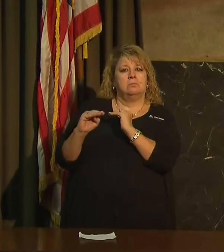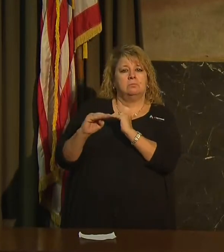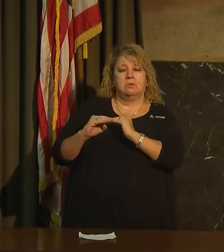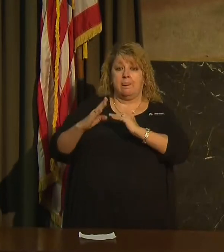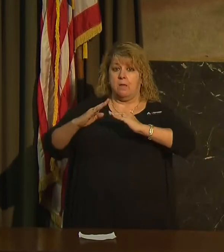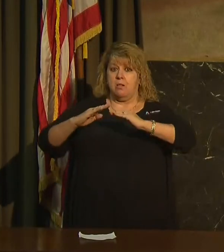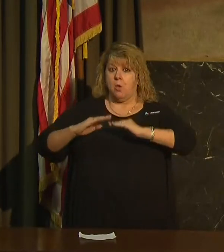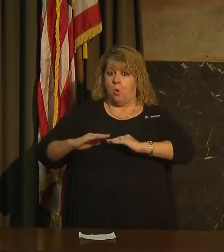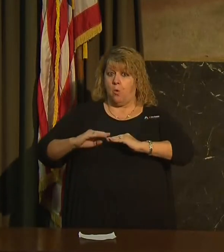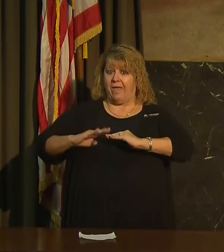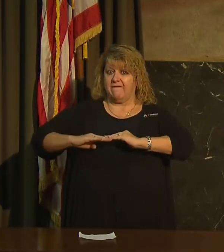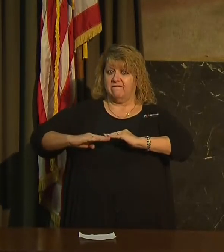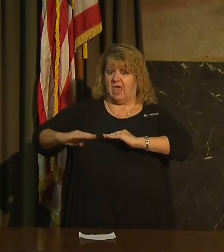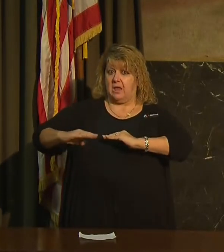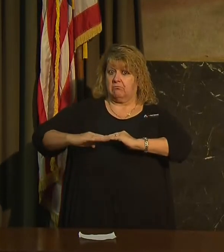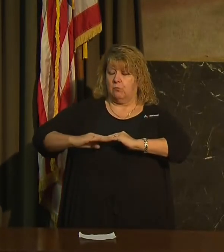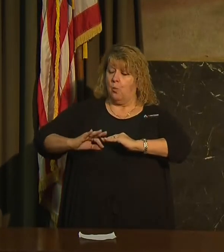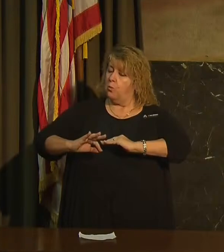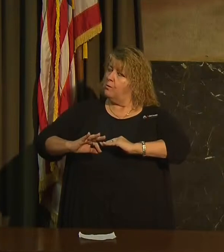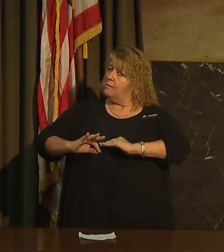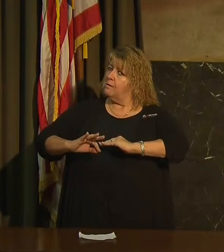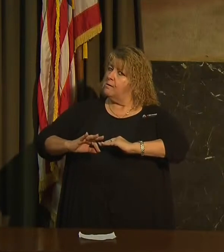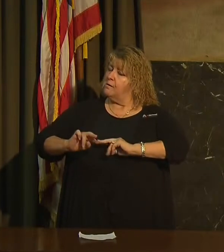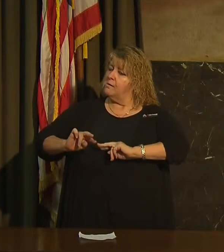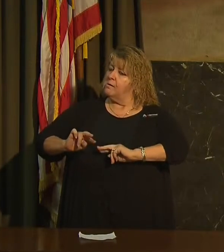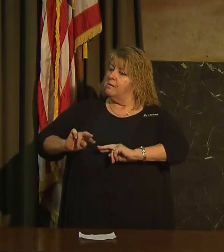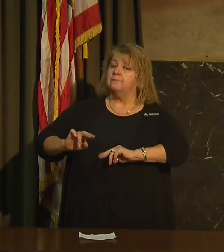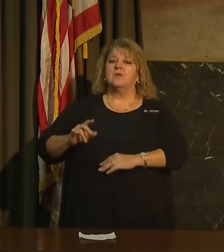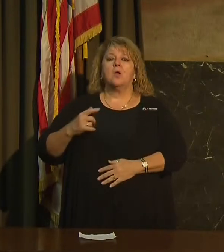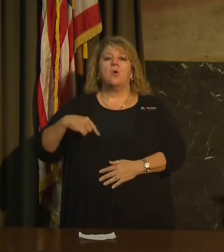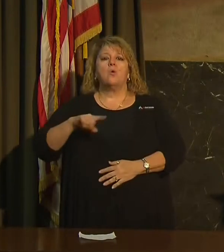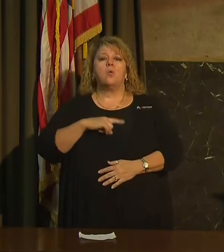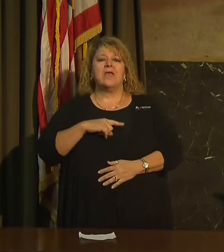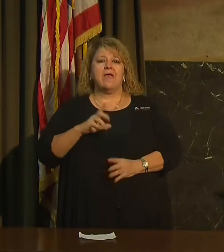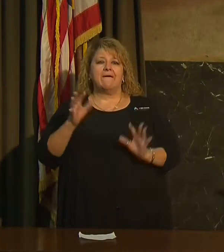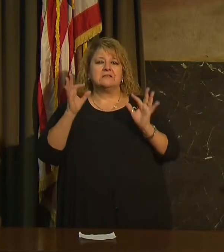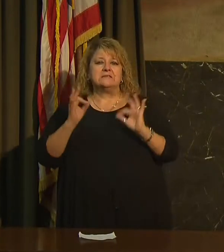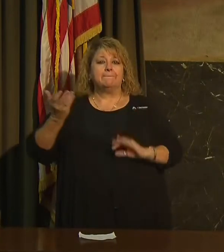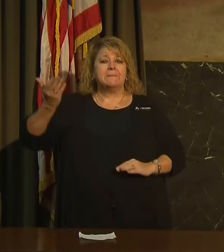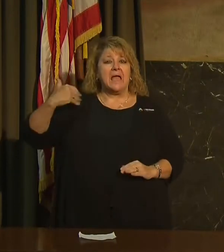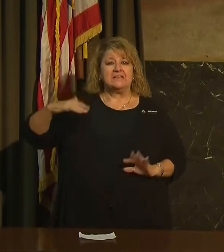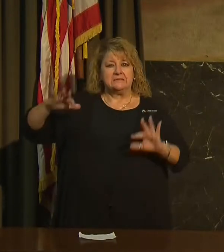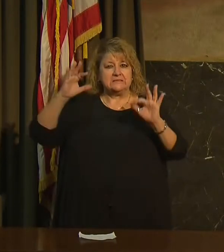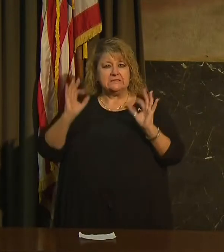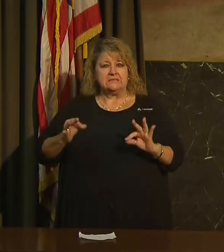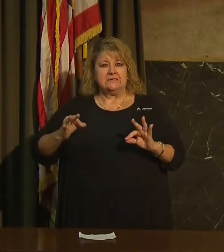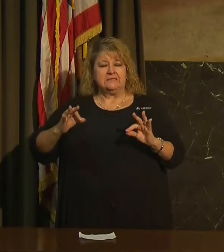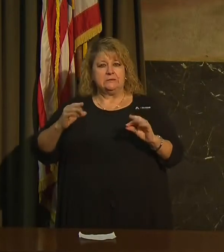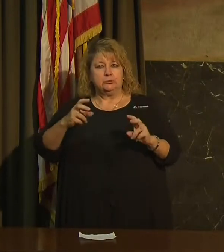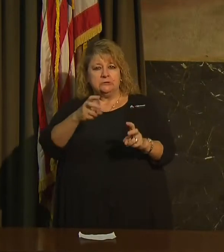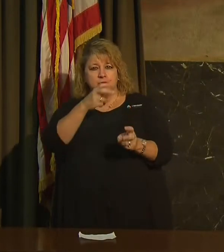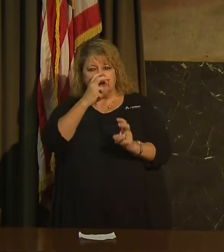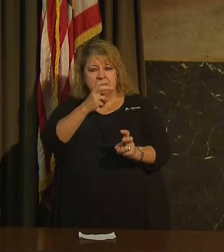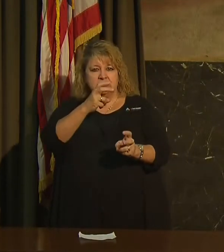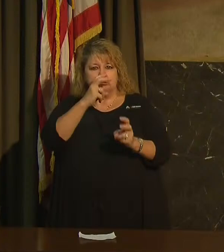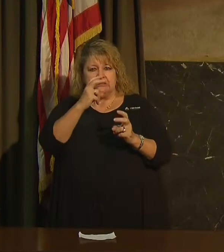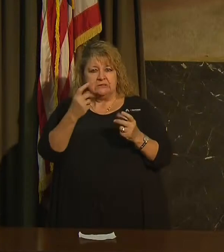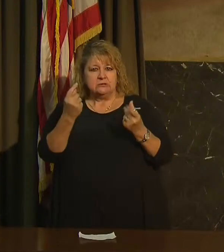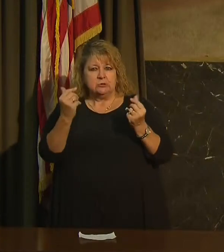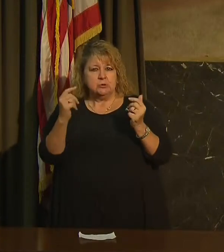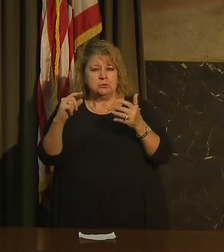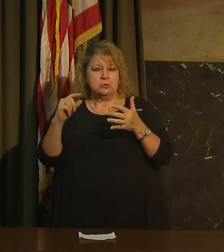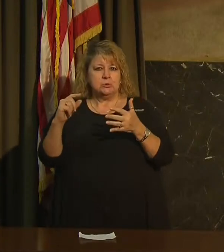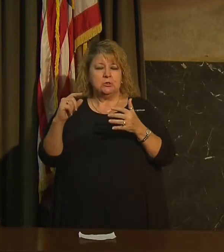And we've made decisions in the past on very high baseline numbers as a reason